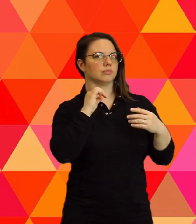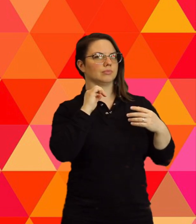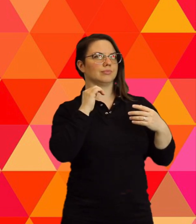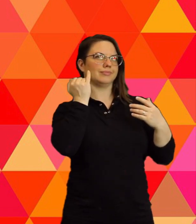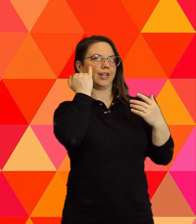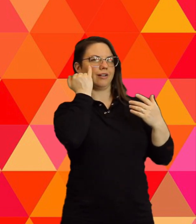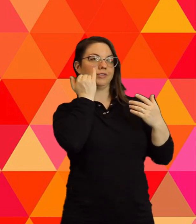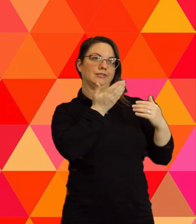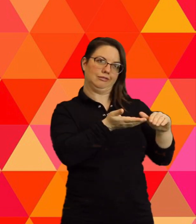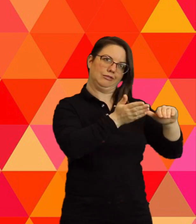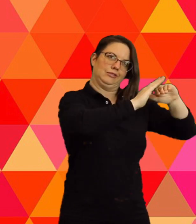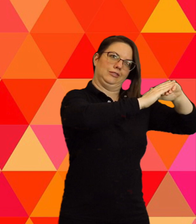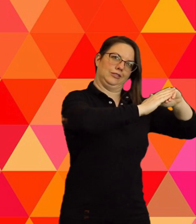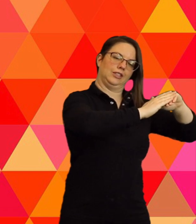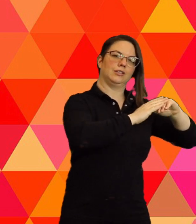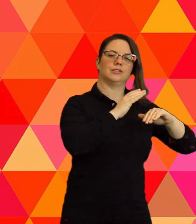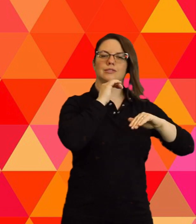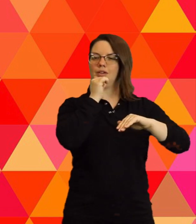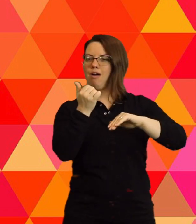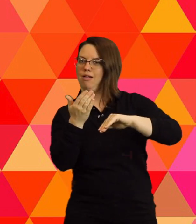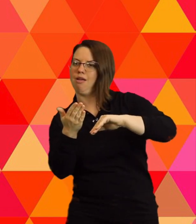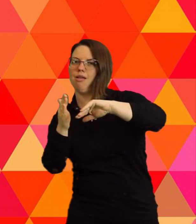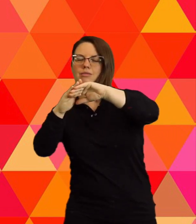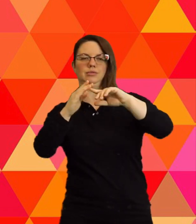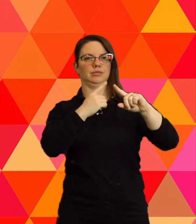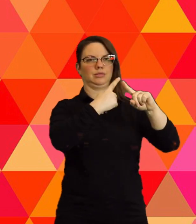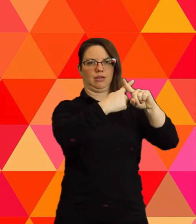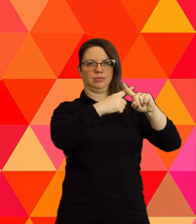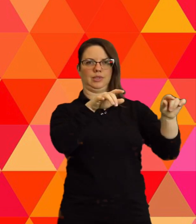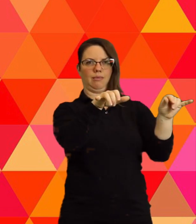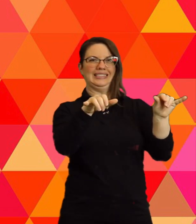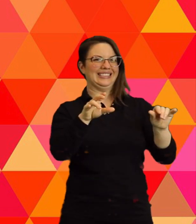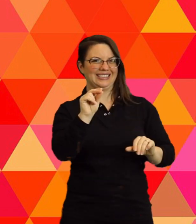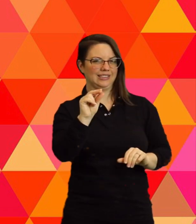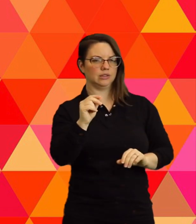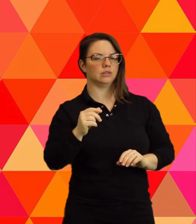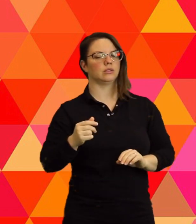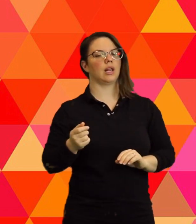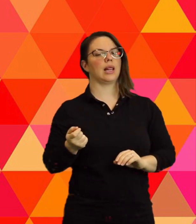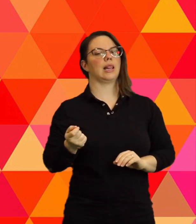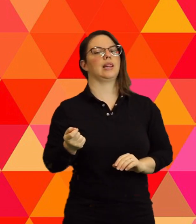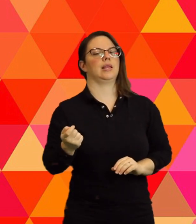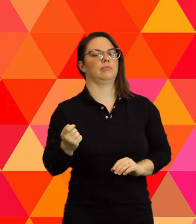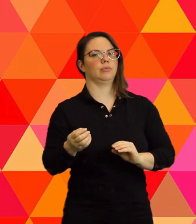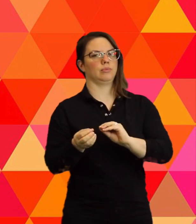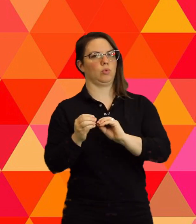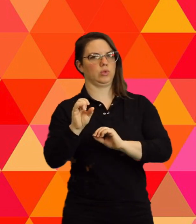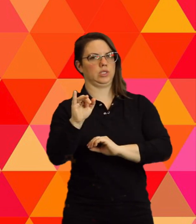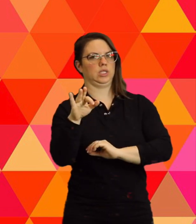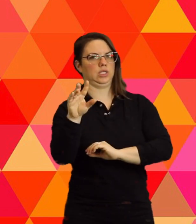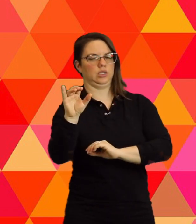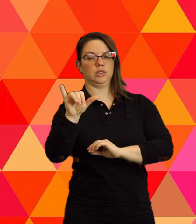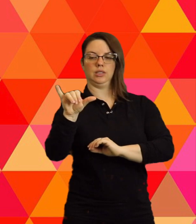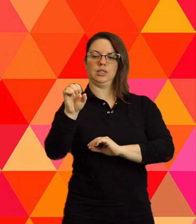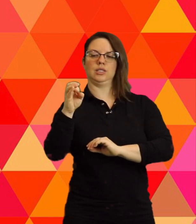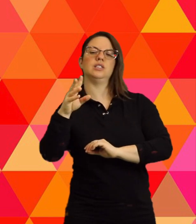batch. Just add a little bit more. So we're gonna add some water to this, and we're gonna add a cup.